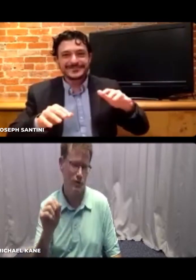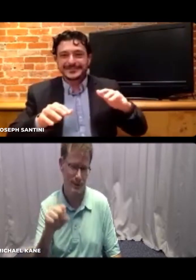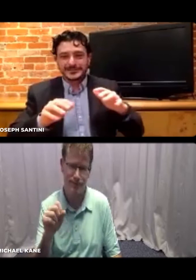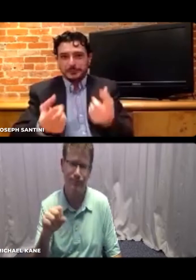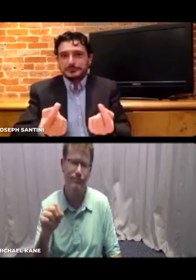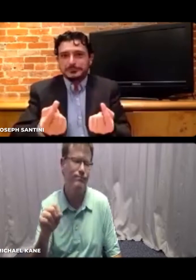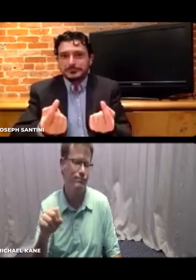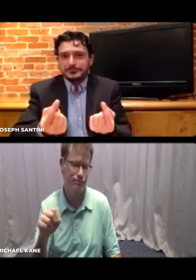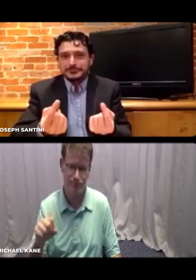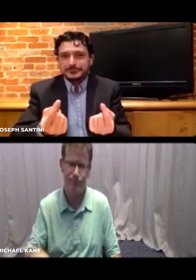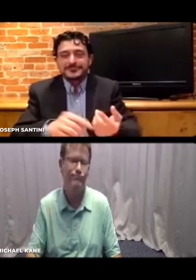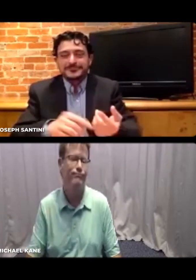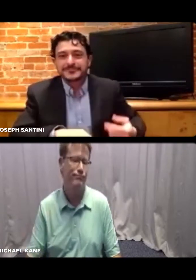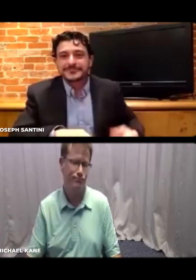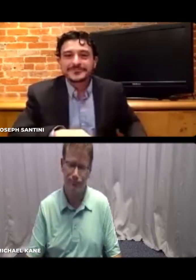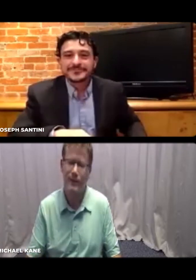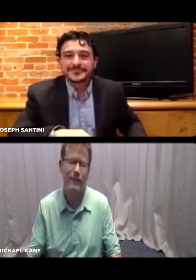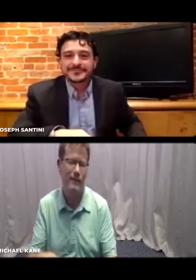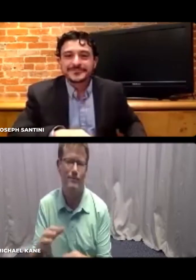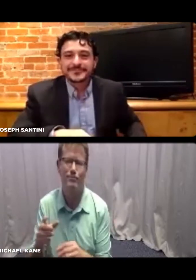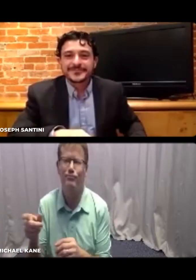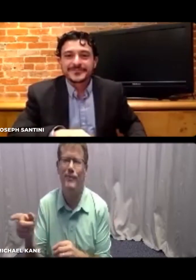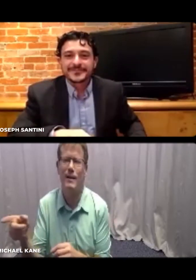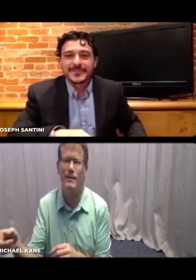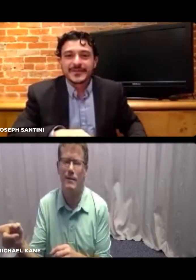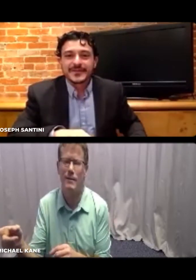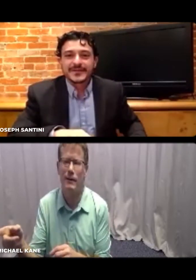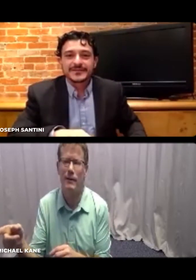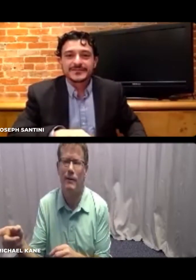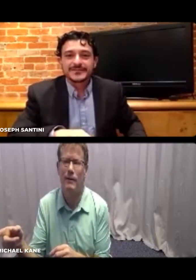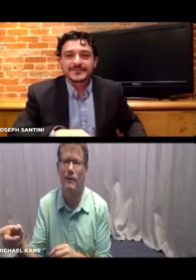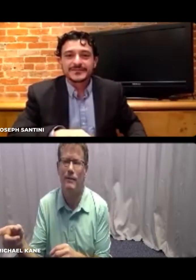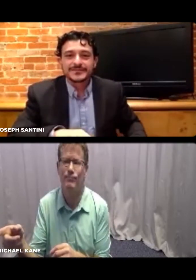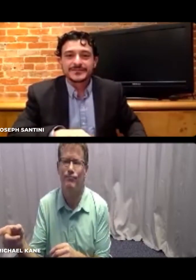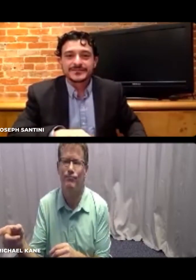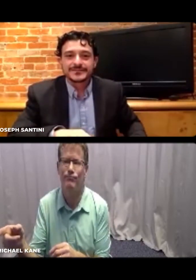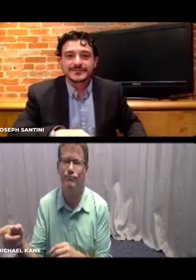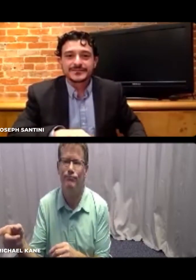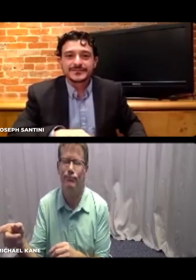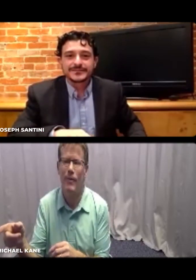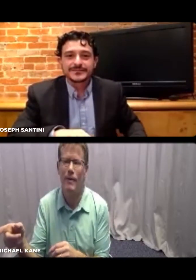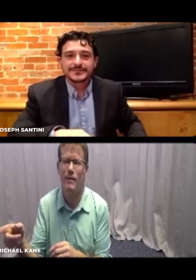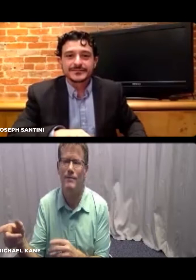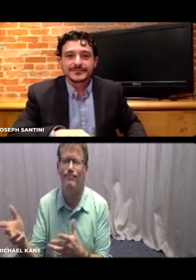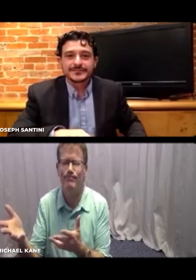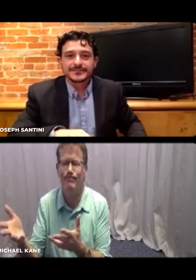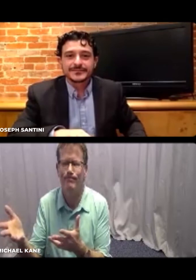right. Yeah, there is. Um, you know,